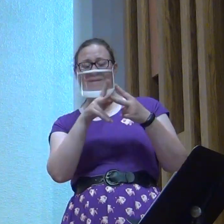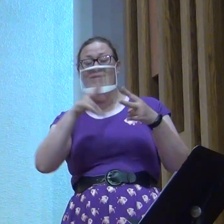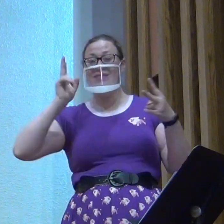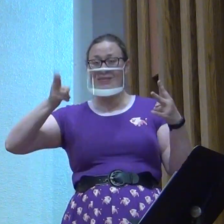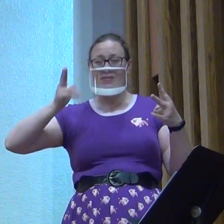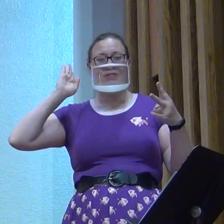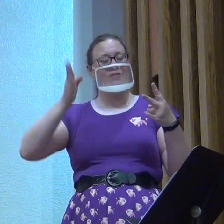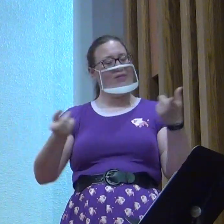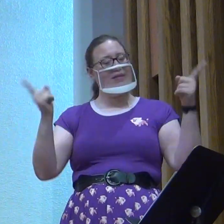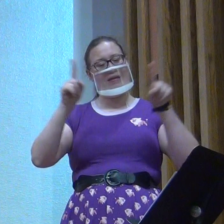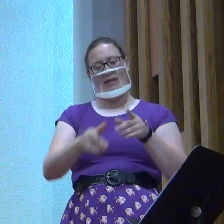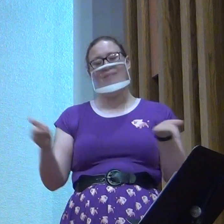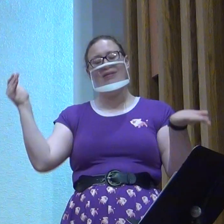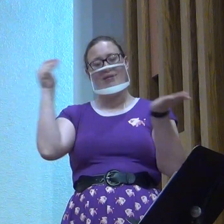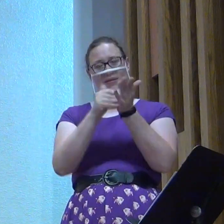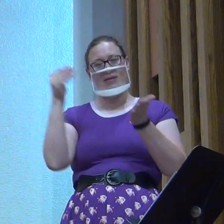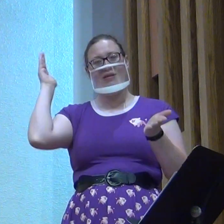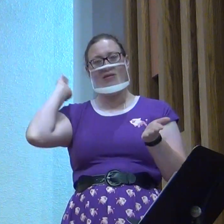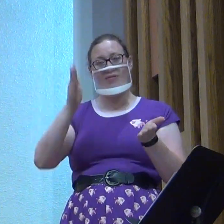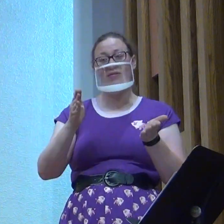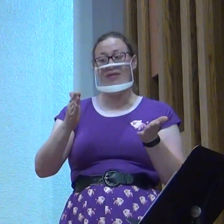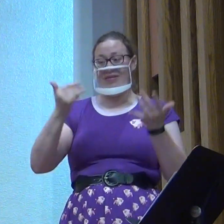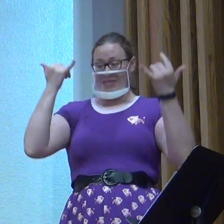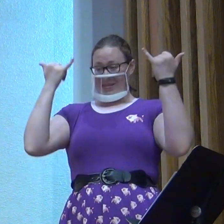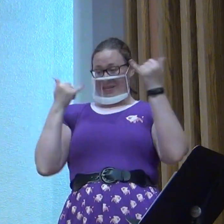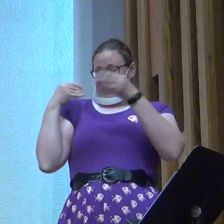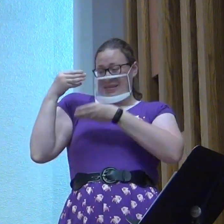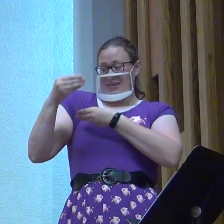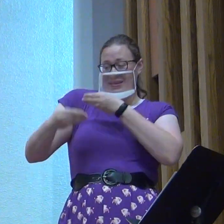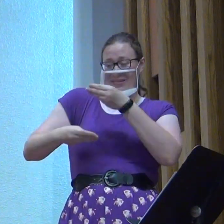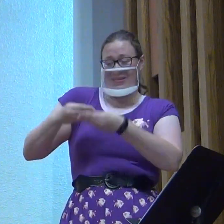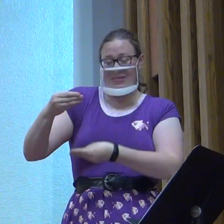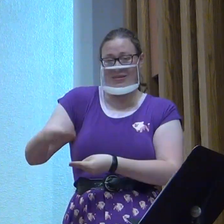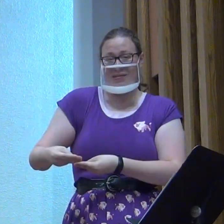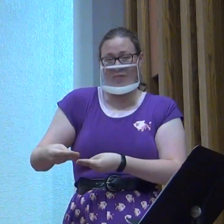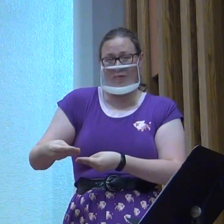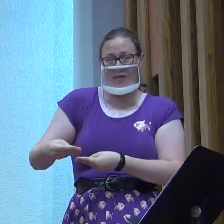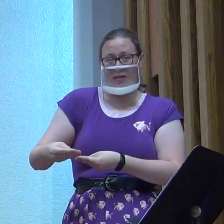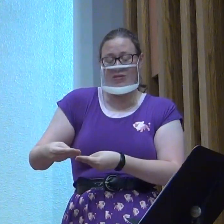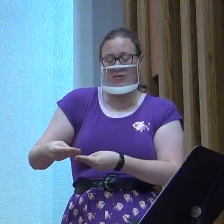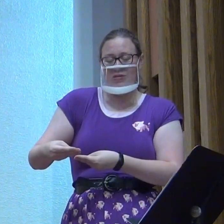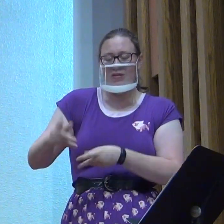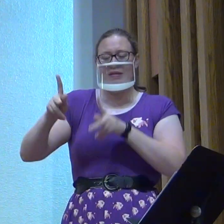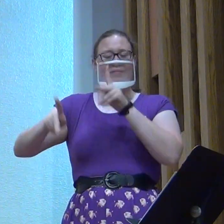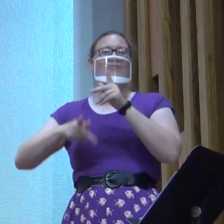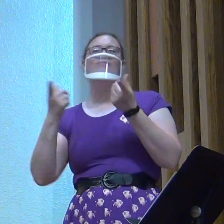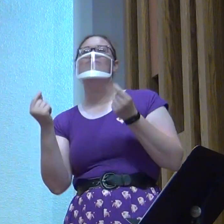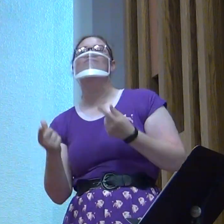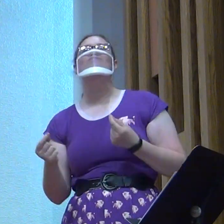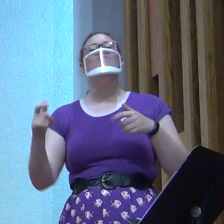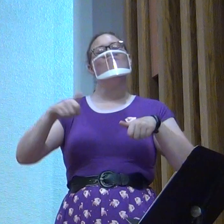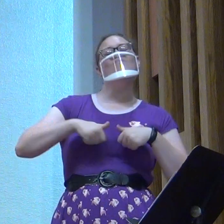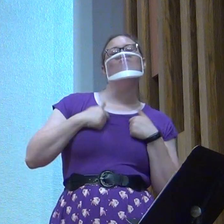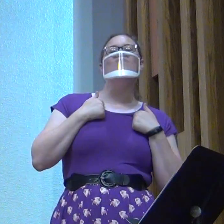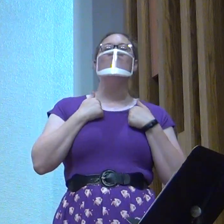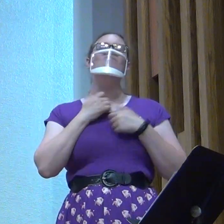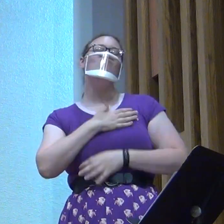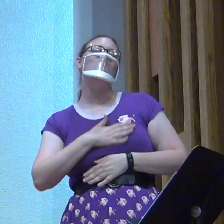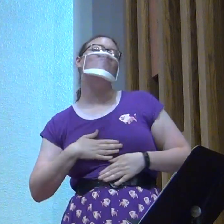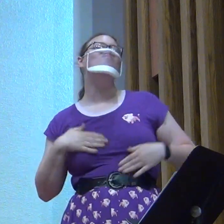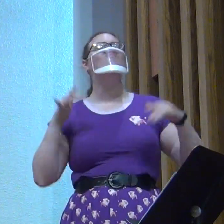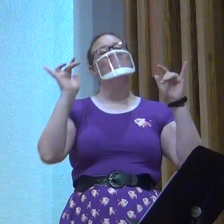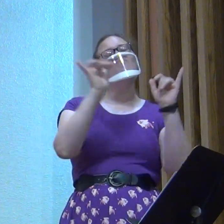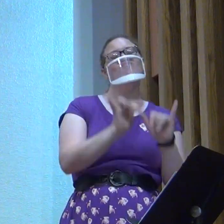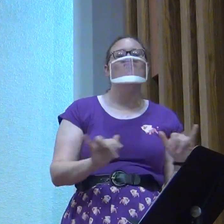There will be people in this generation, as we've defined it, who are going to go about life